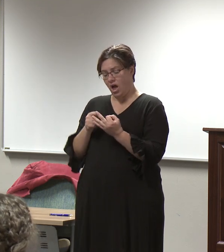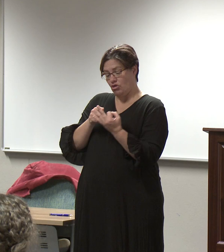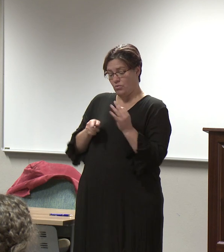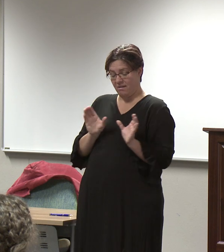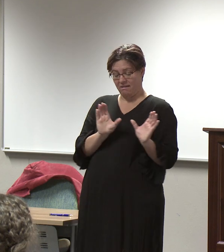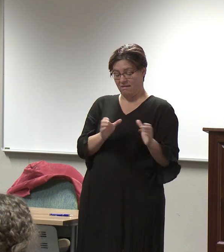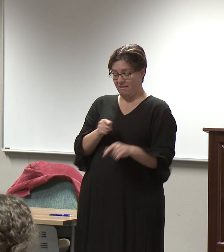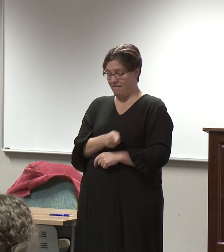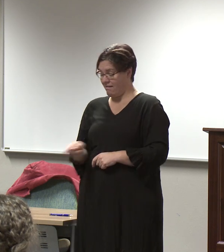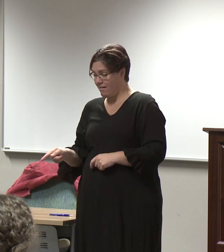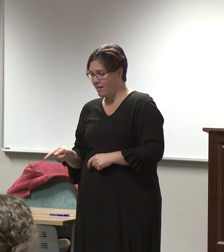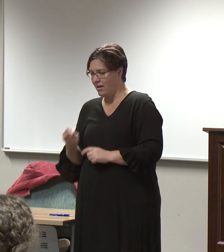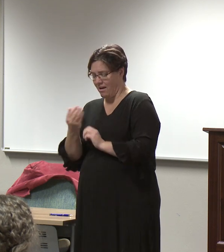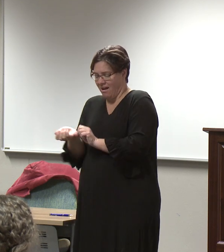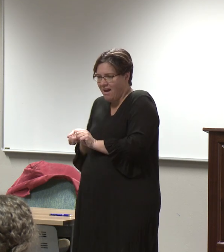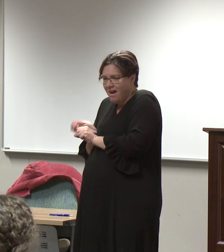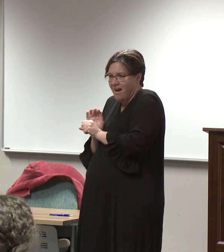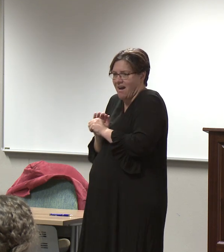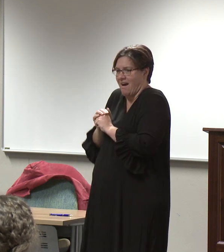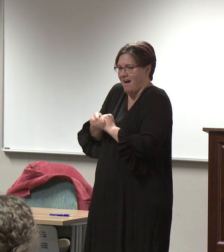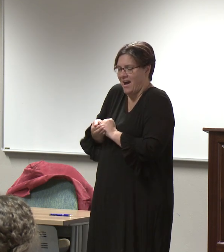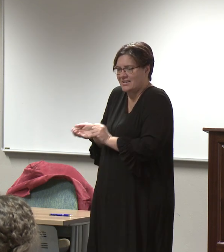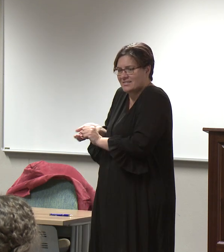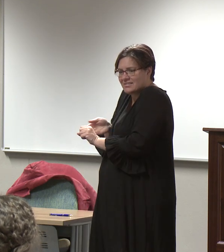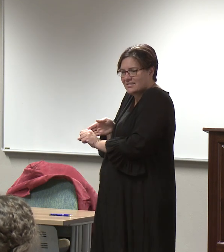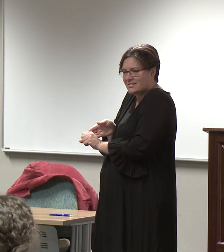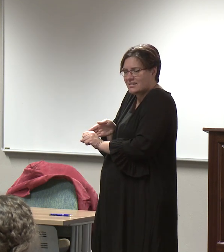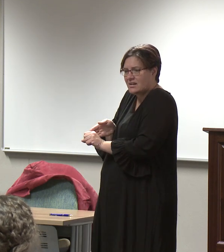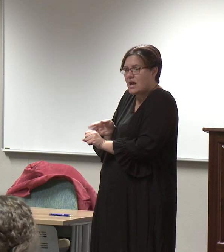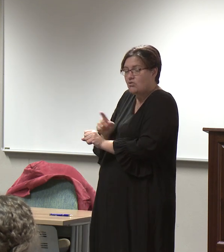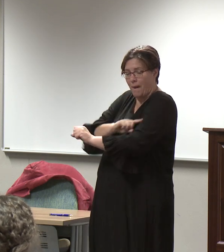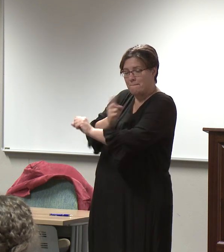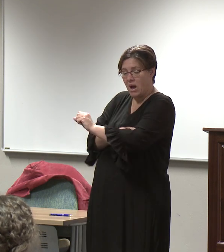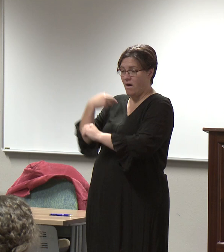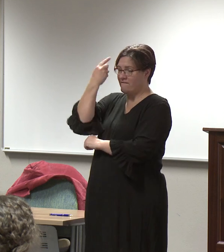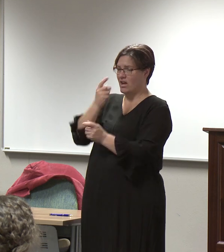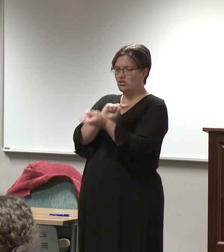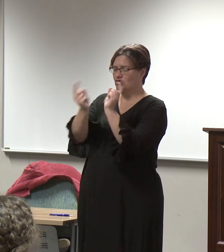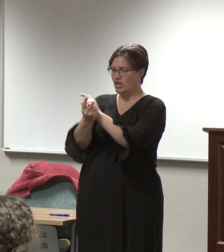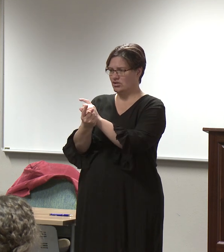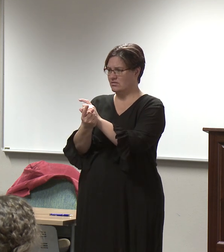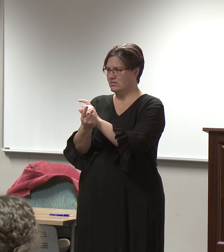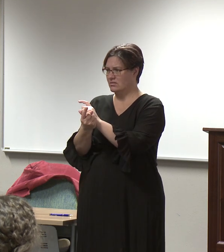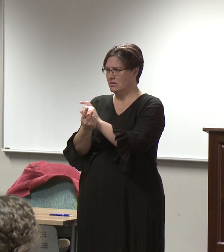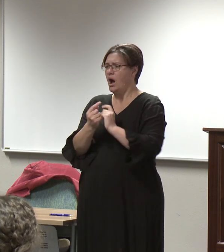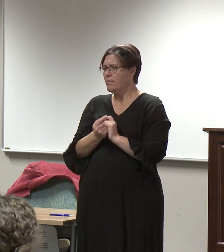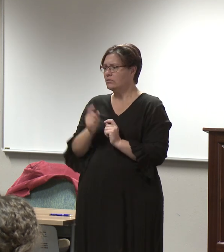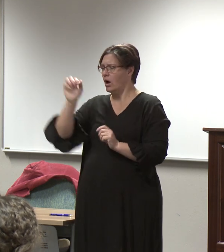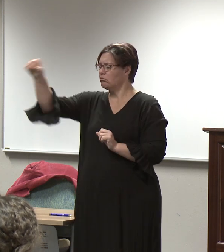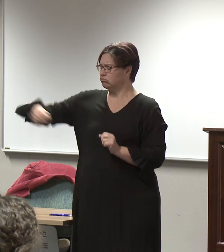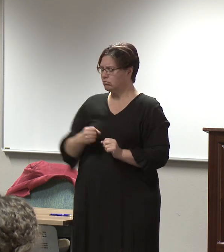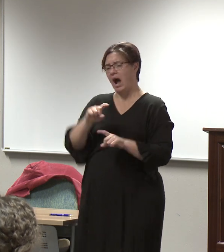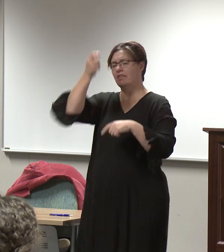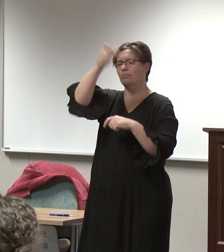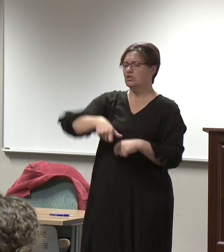forms of domination. So if you change the faces in power, you don't change power, not much changes. We